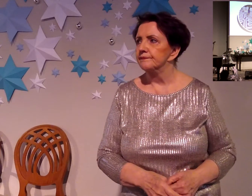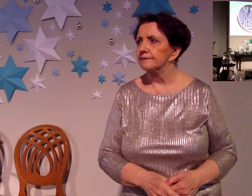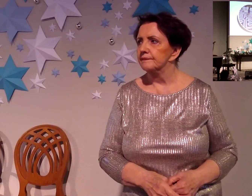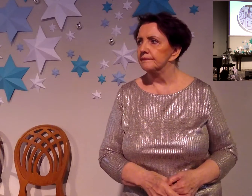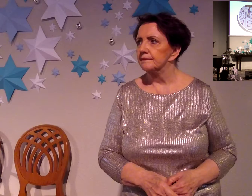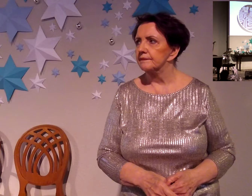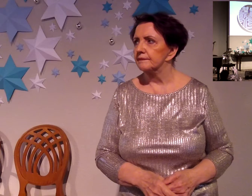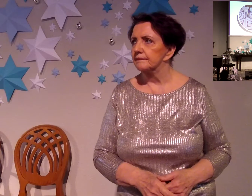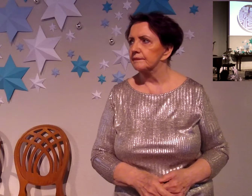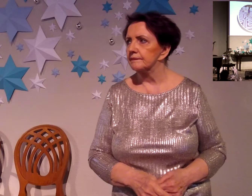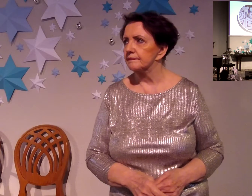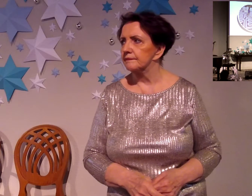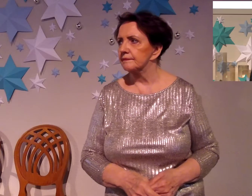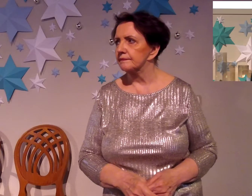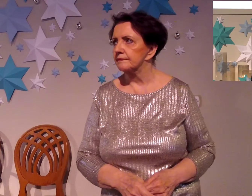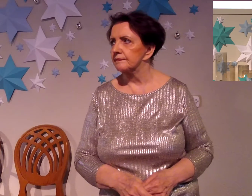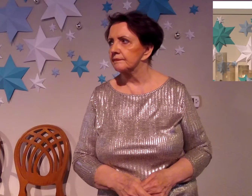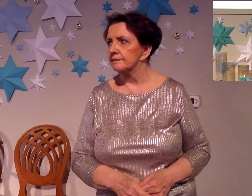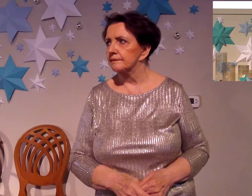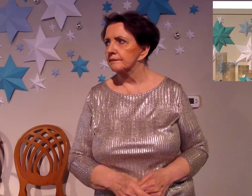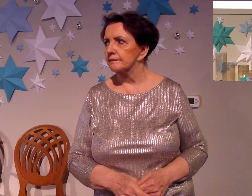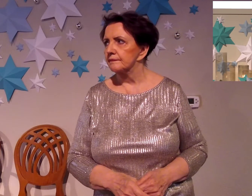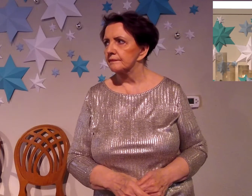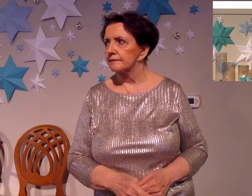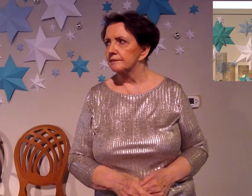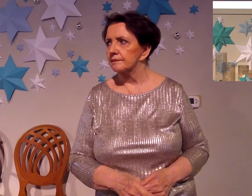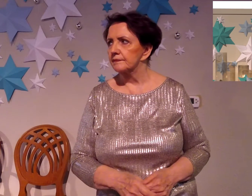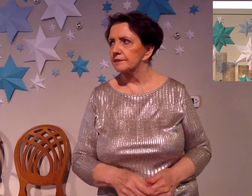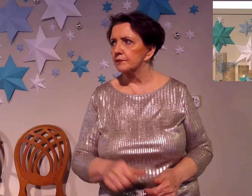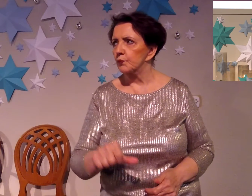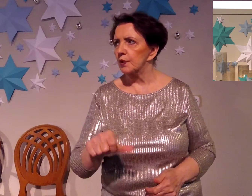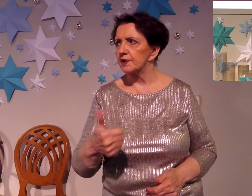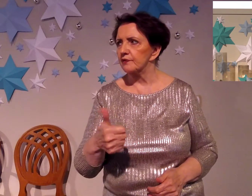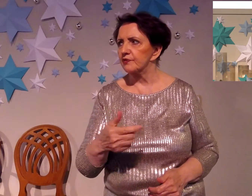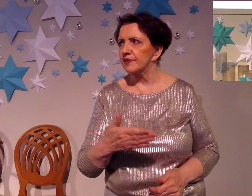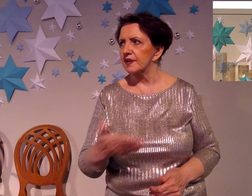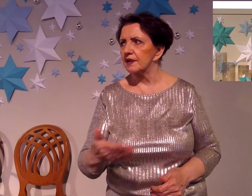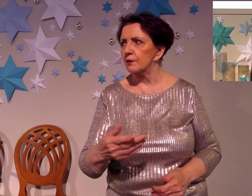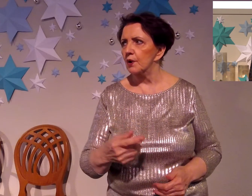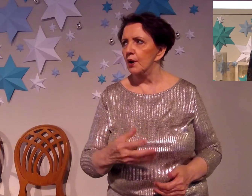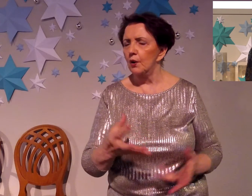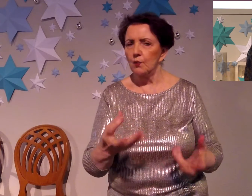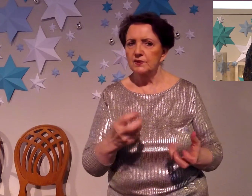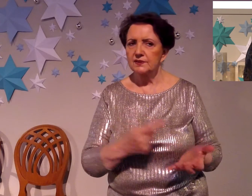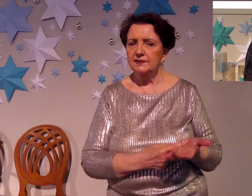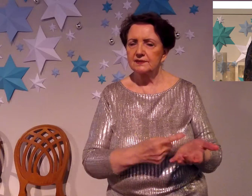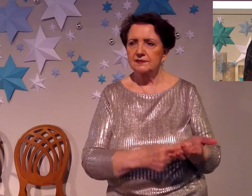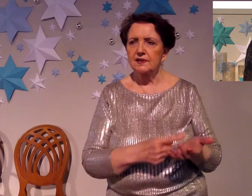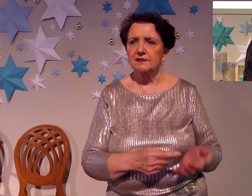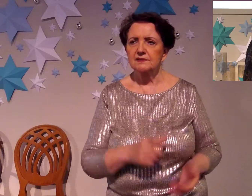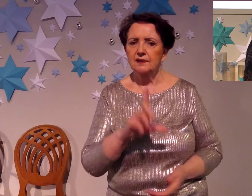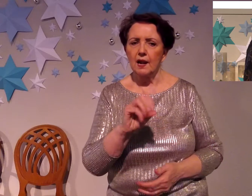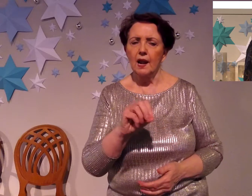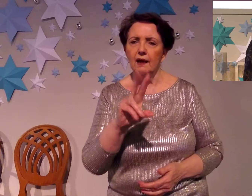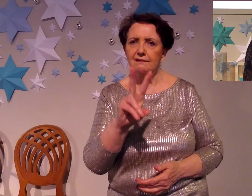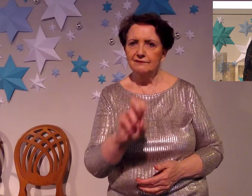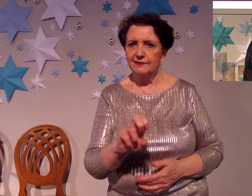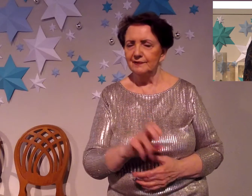Yeah. So the other thing I want to talk about is I want to talk about this thing, love.